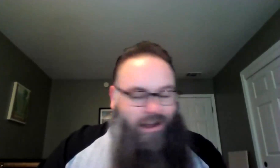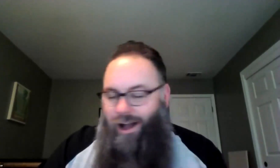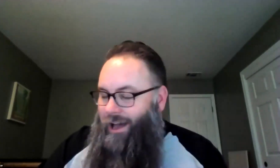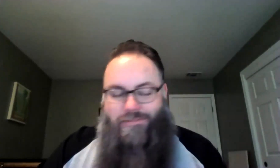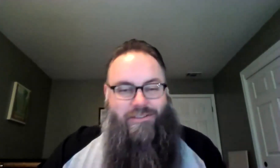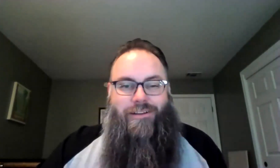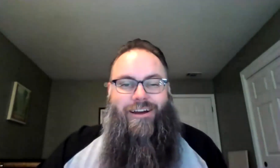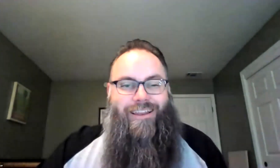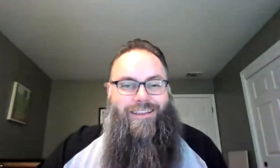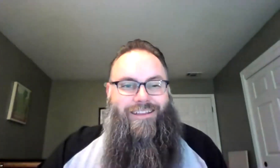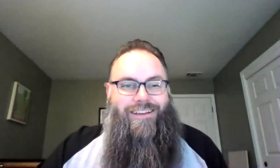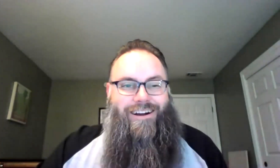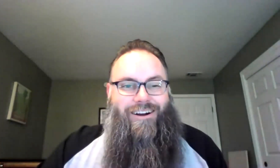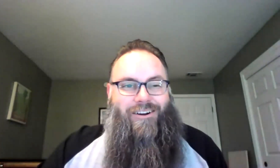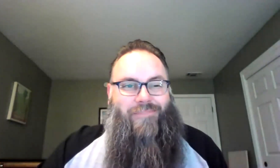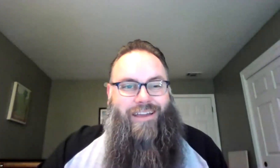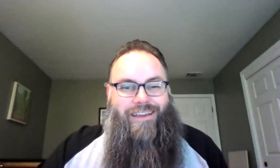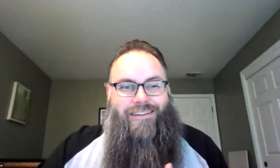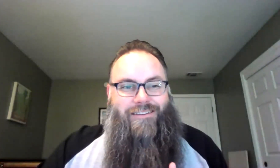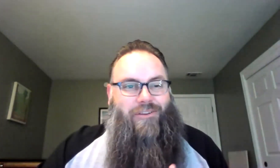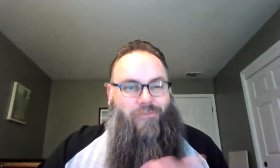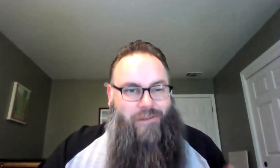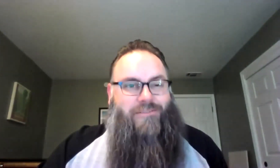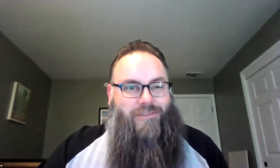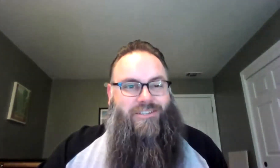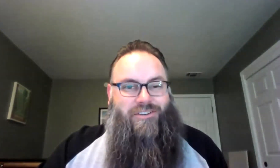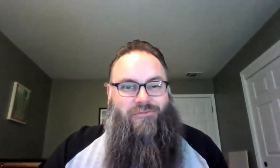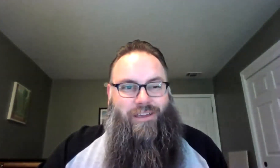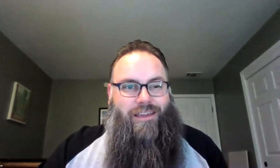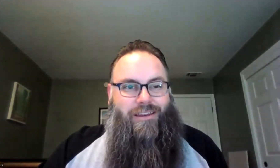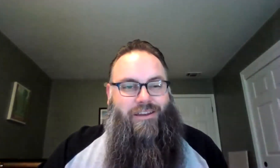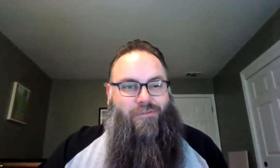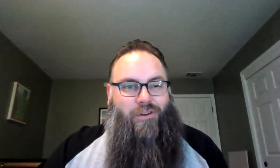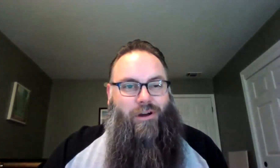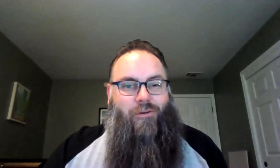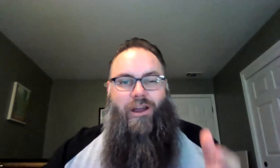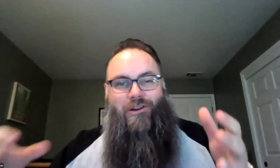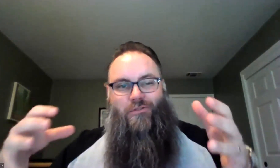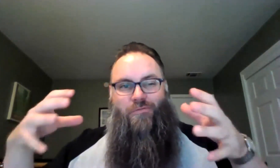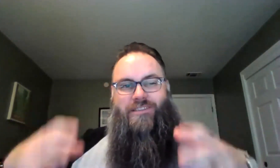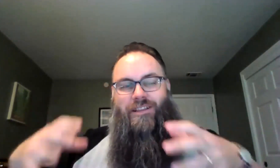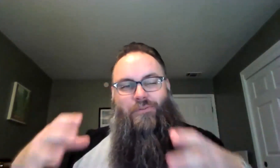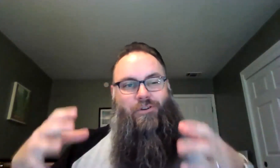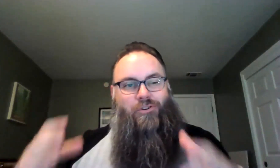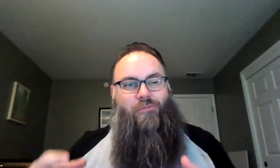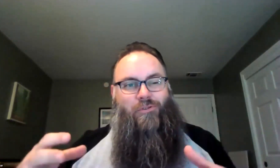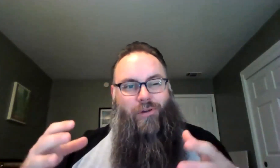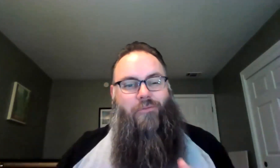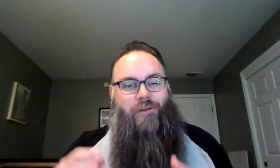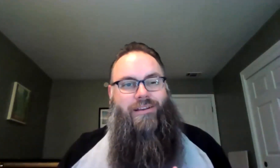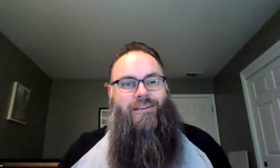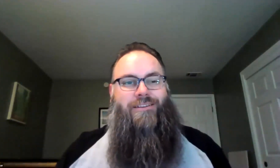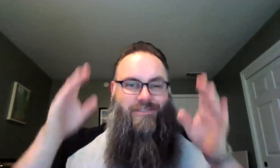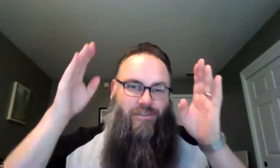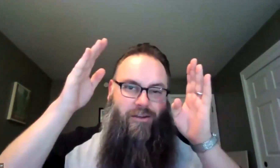job? Absolutely not. In Rima's position, we needed to figure out where to physically put your cubicle,